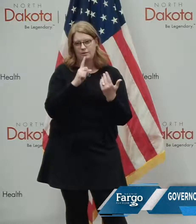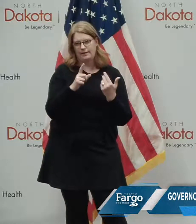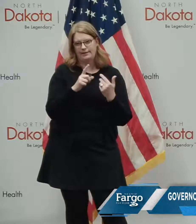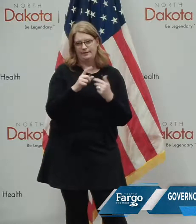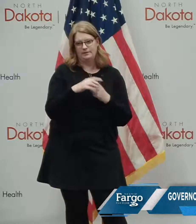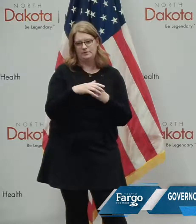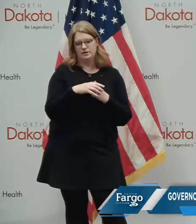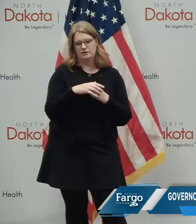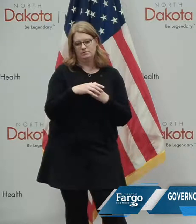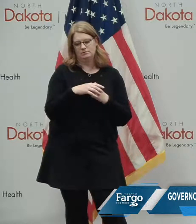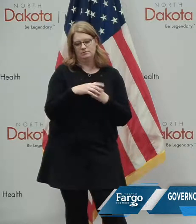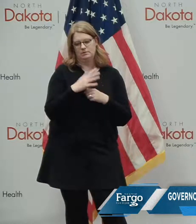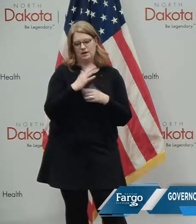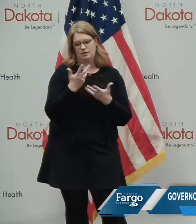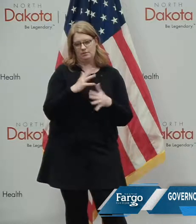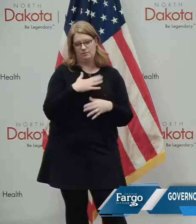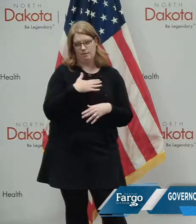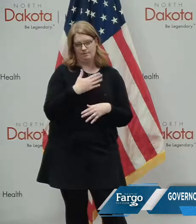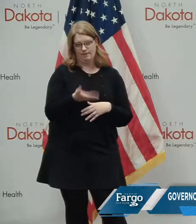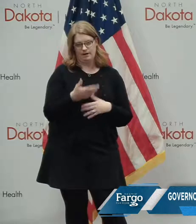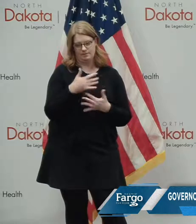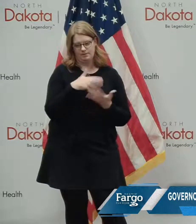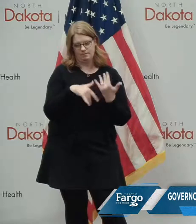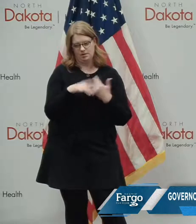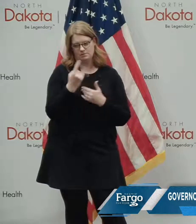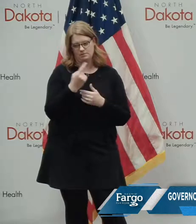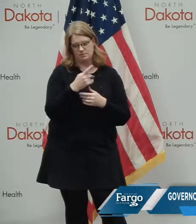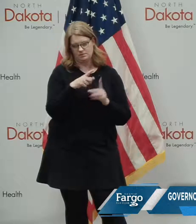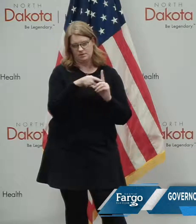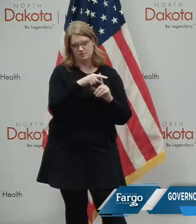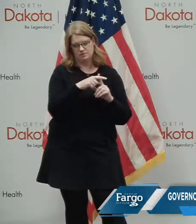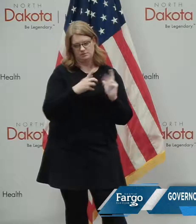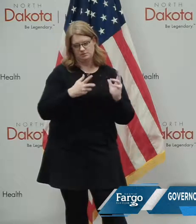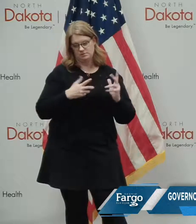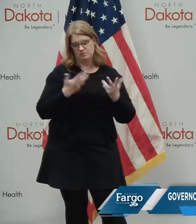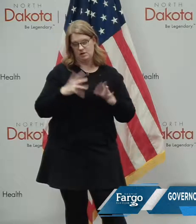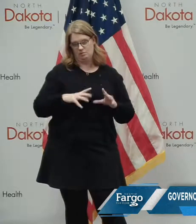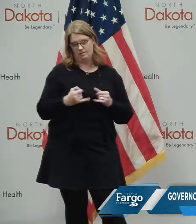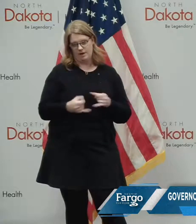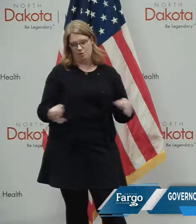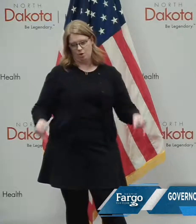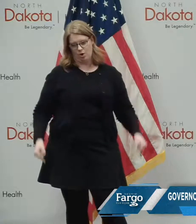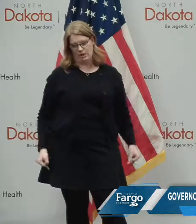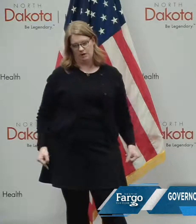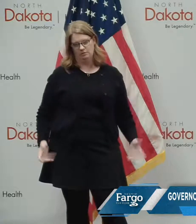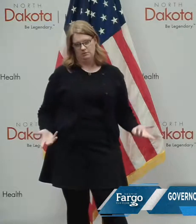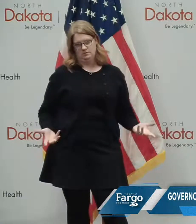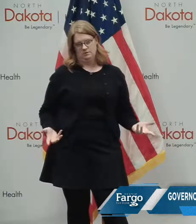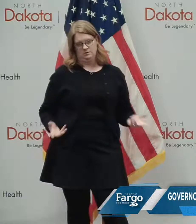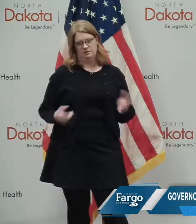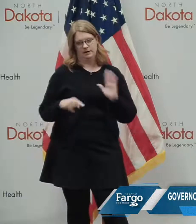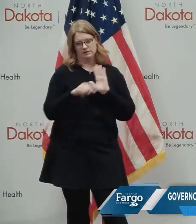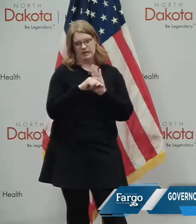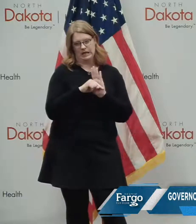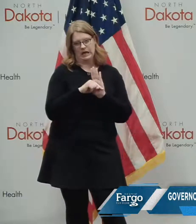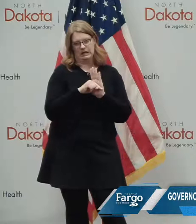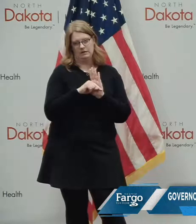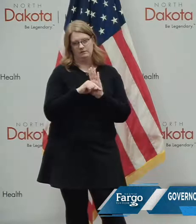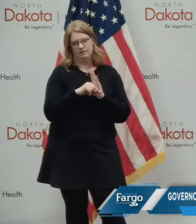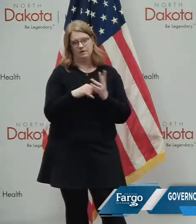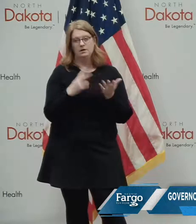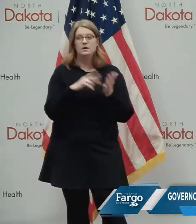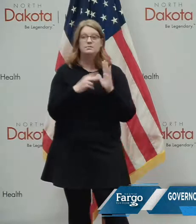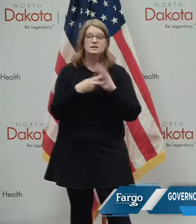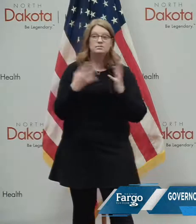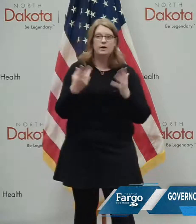to even admit if you'd been around somebody who was a positive, and a disincentive for you personally, because it might have mean you were missing a